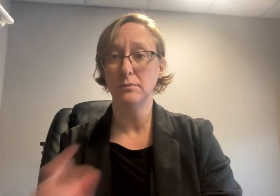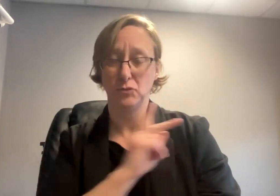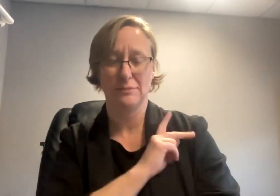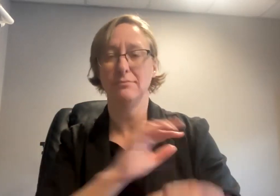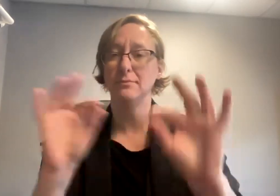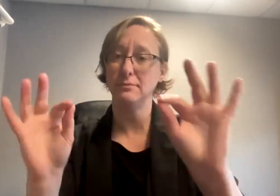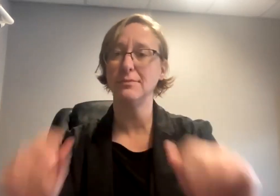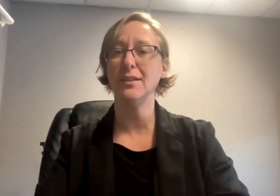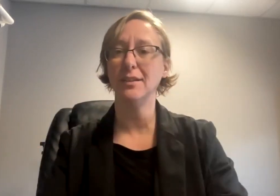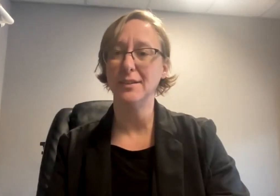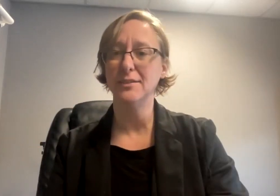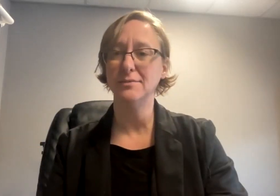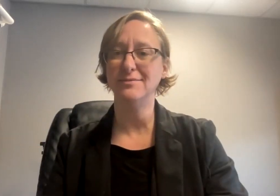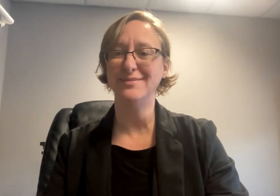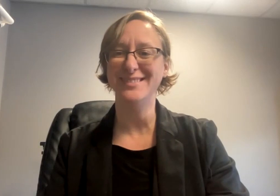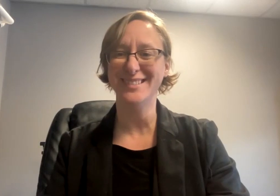you, Kristen.